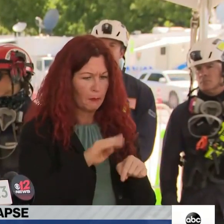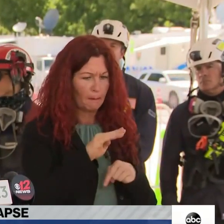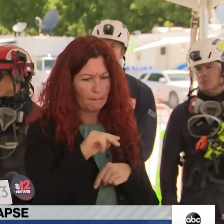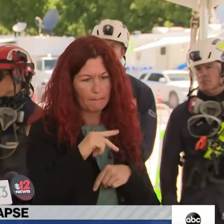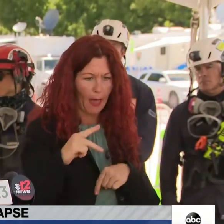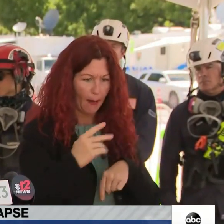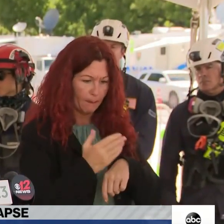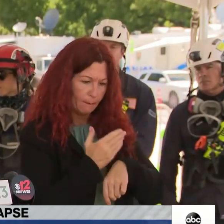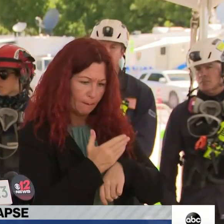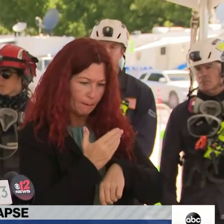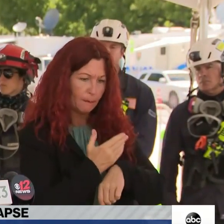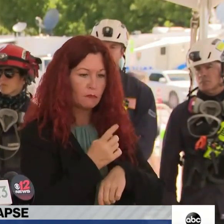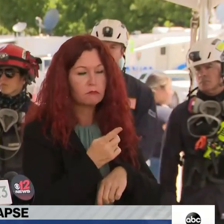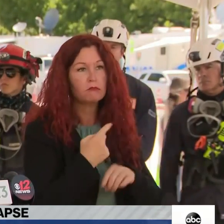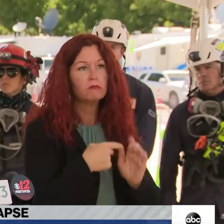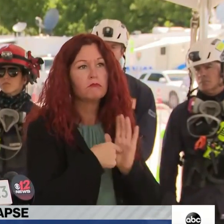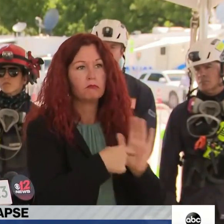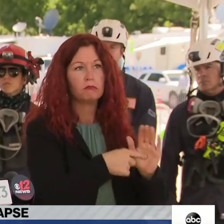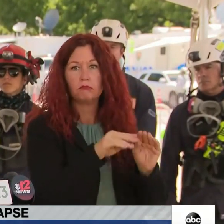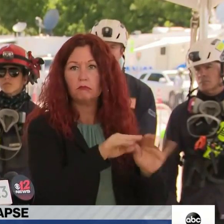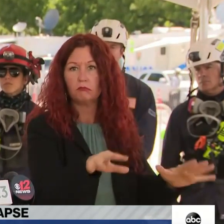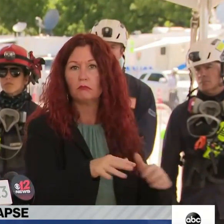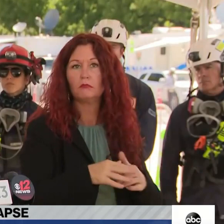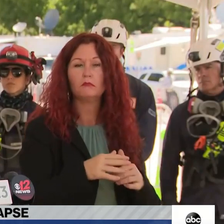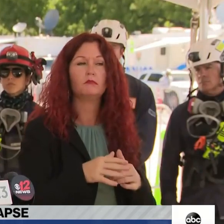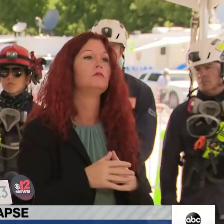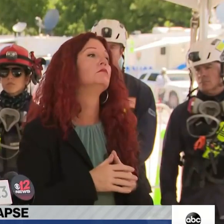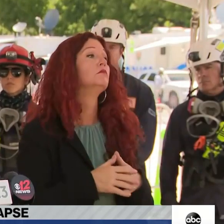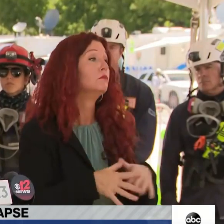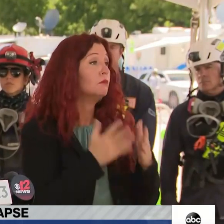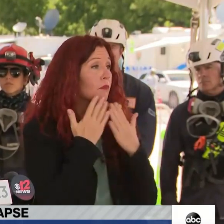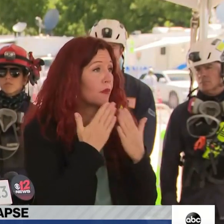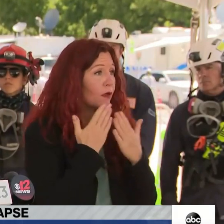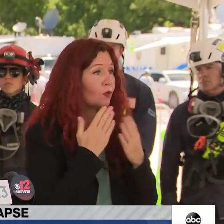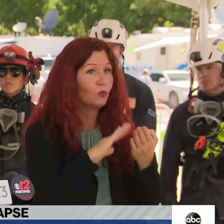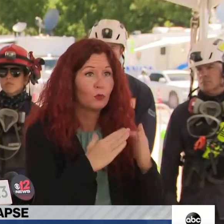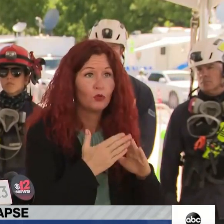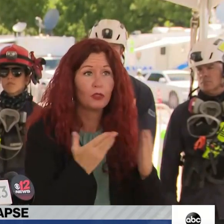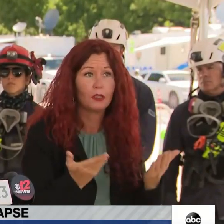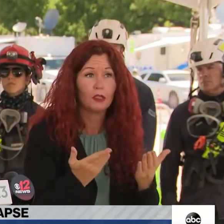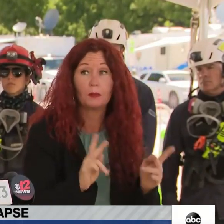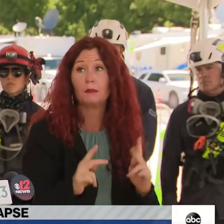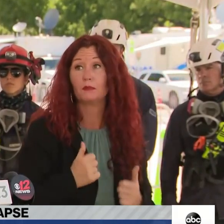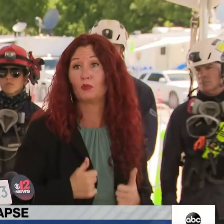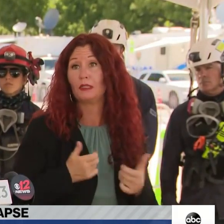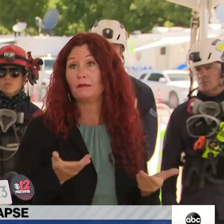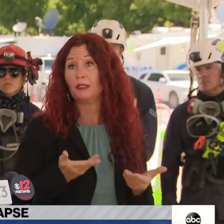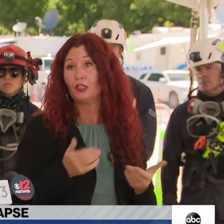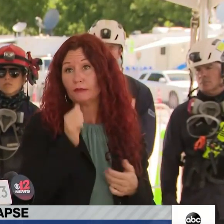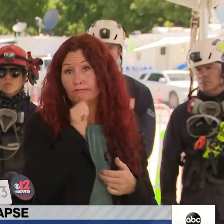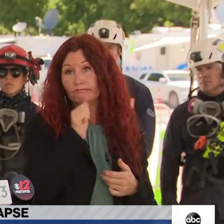residents that are within the area. Thank you in advance to the community and the residents for your support and cooperation.